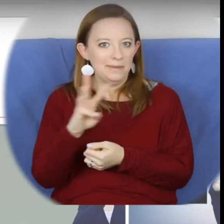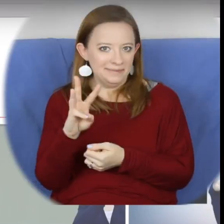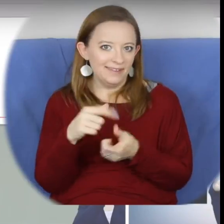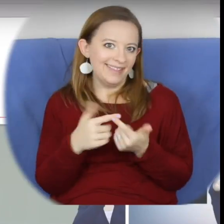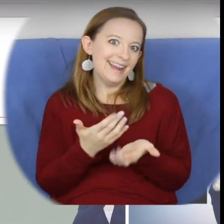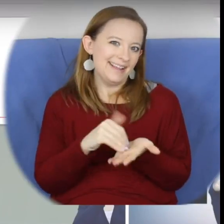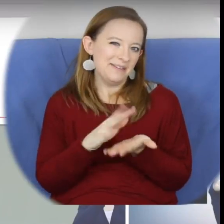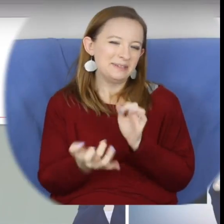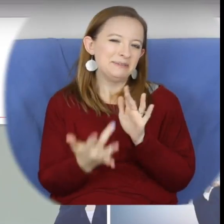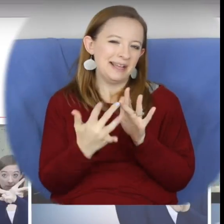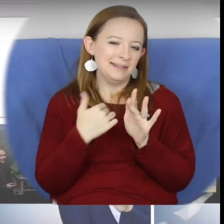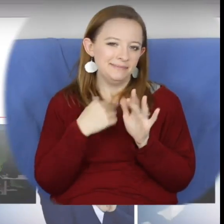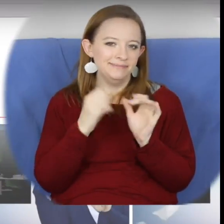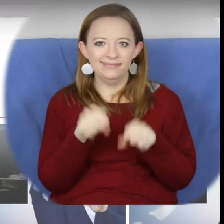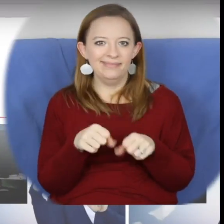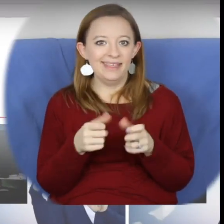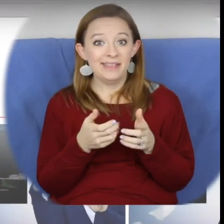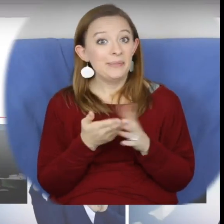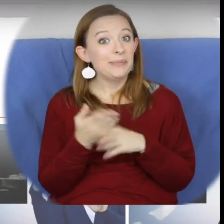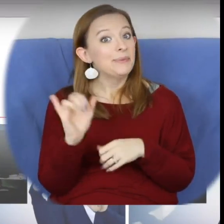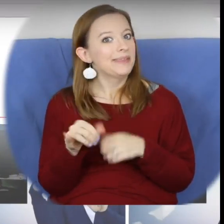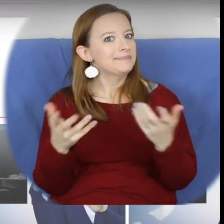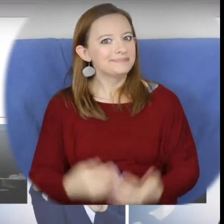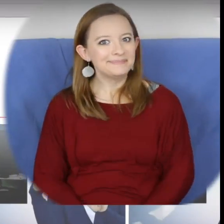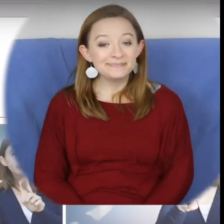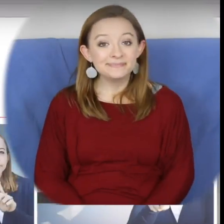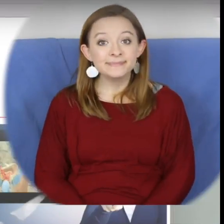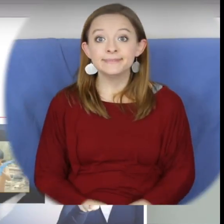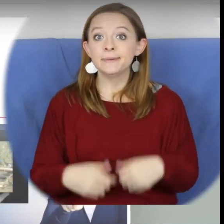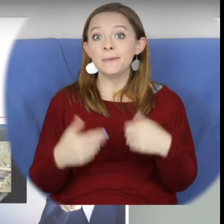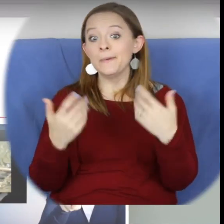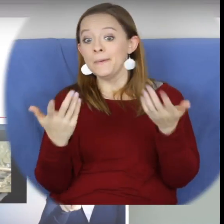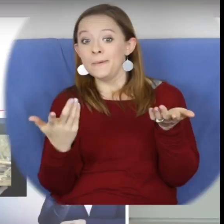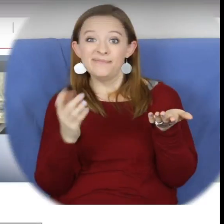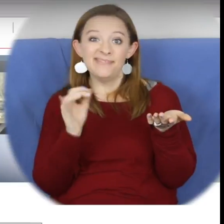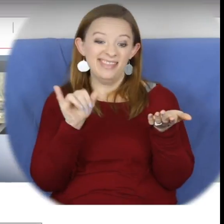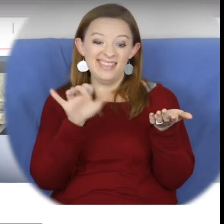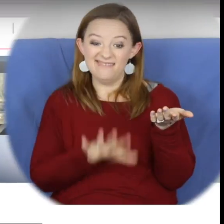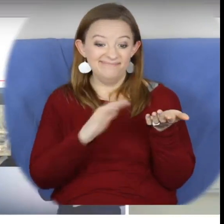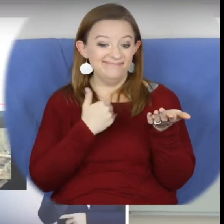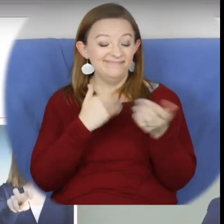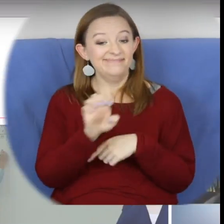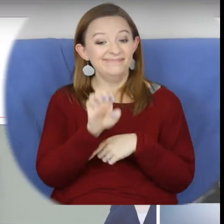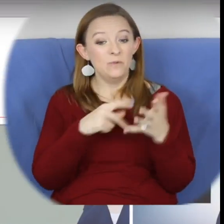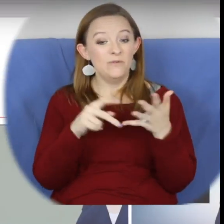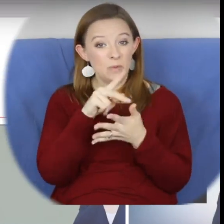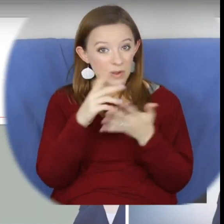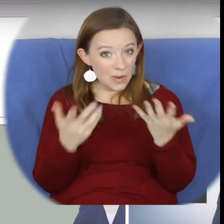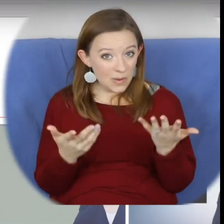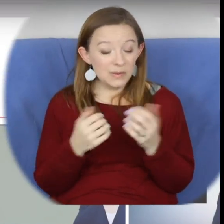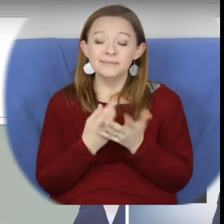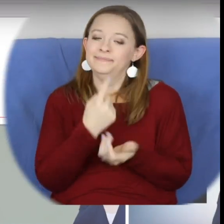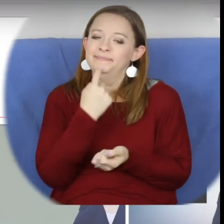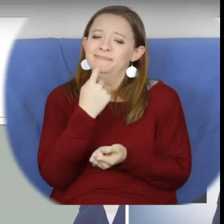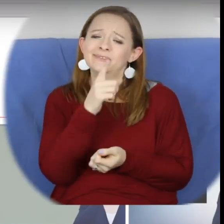there's no writing, there's no website. No, this is how you would contact me. So that's